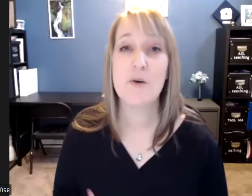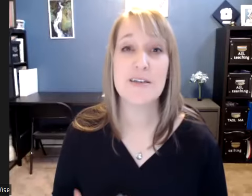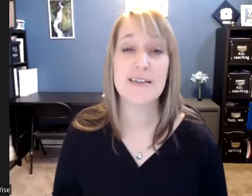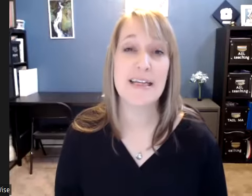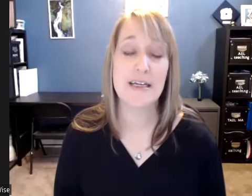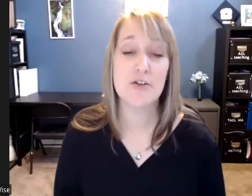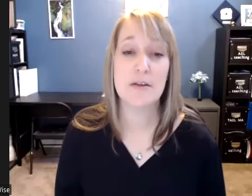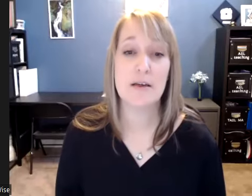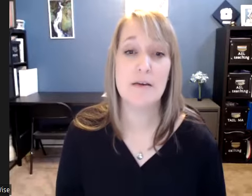For signing naturally,